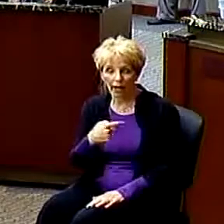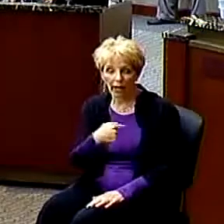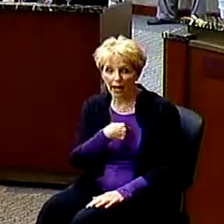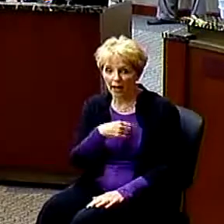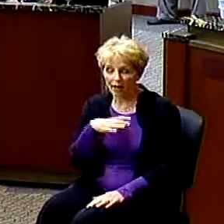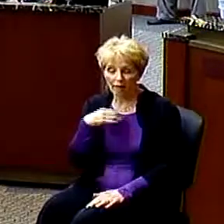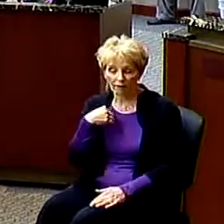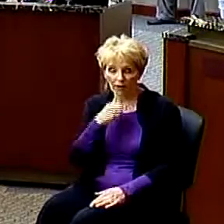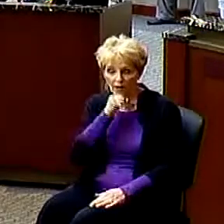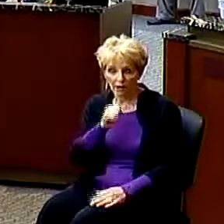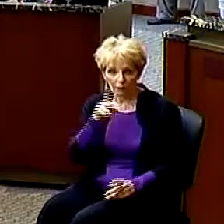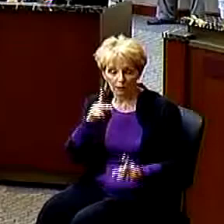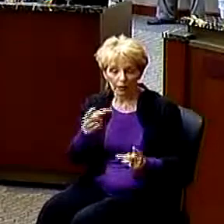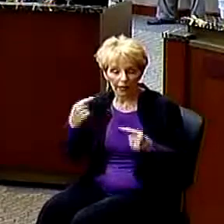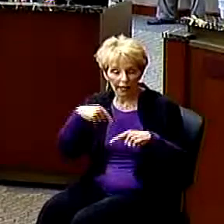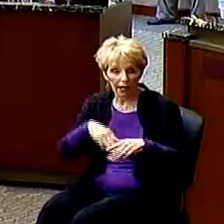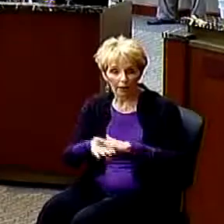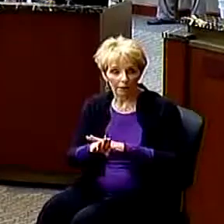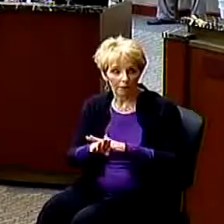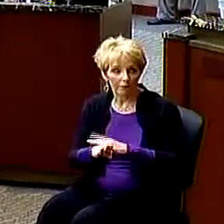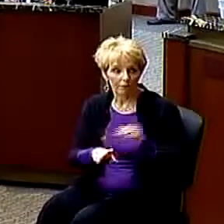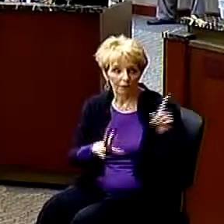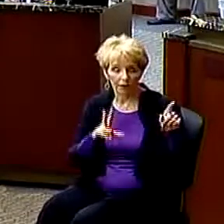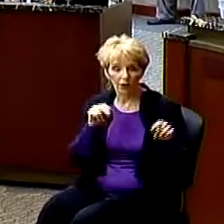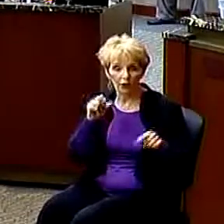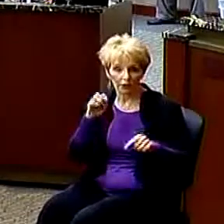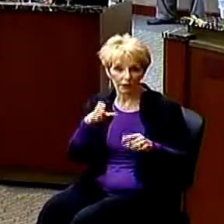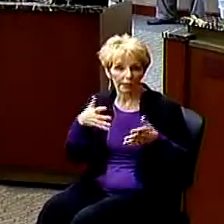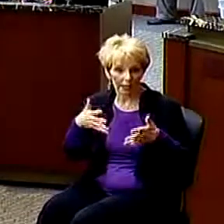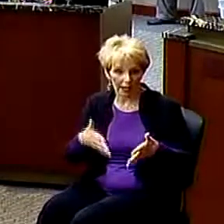had elderly folks come in, and they have